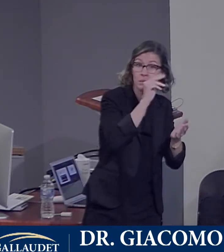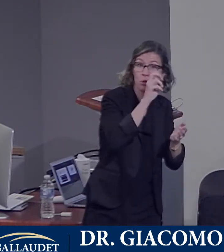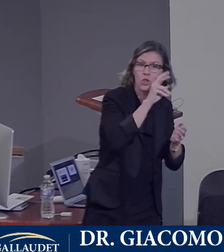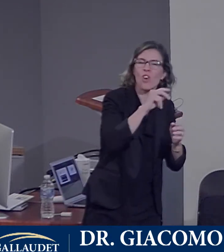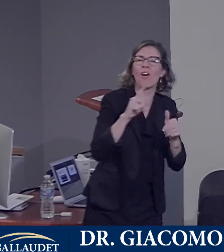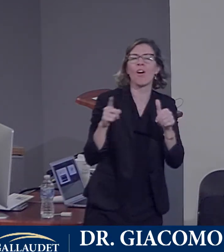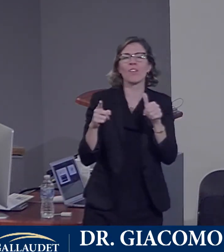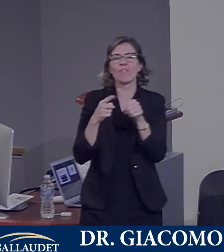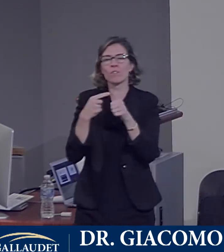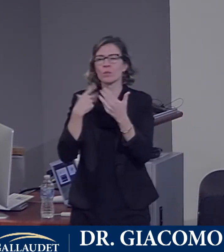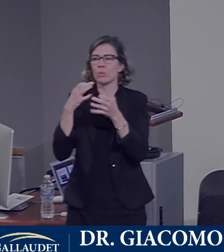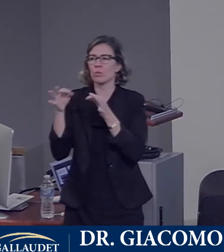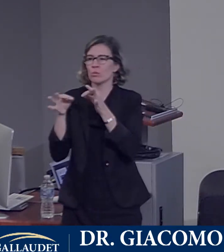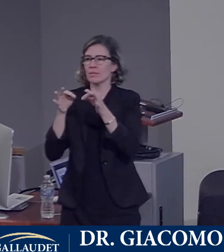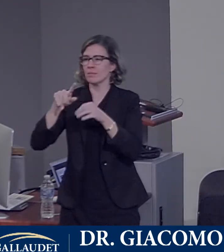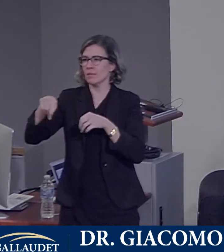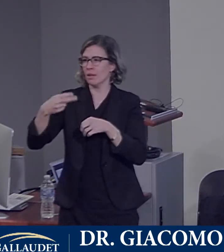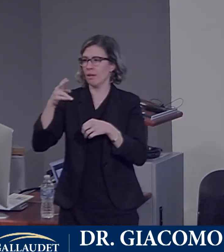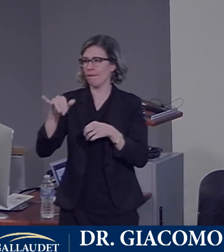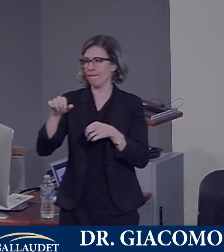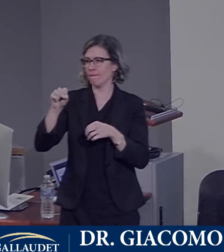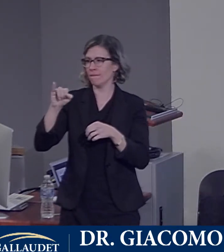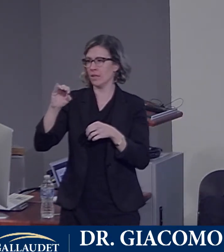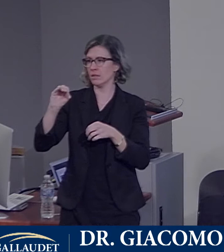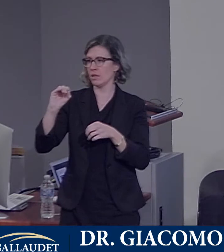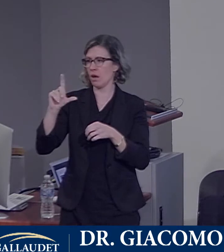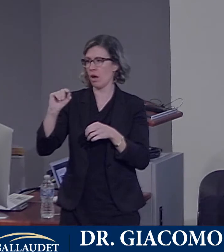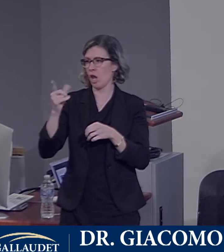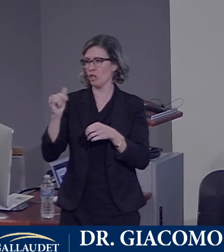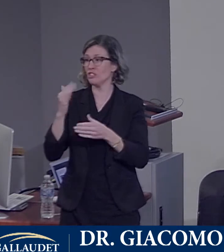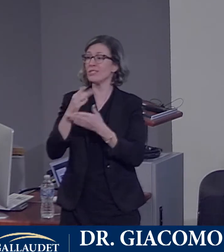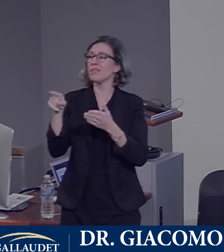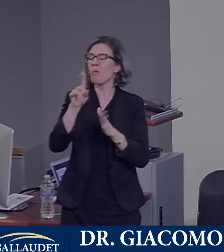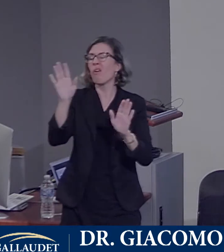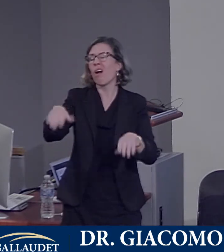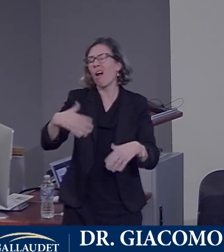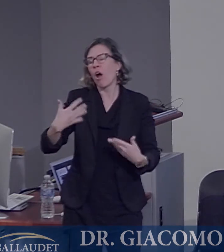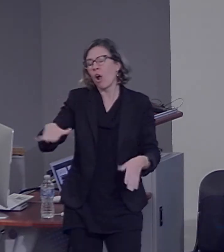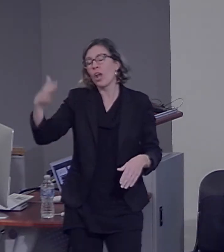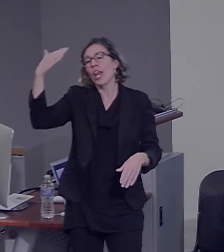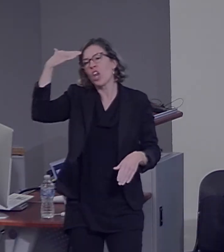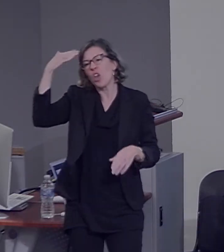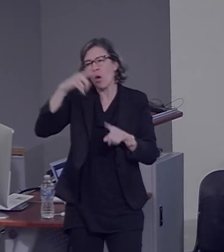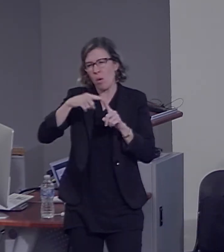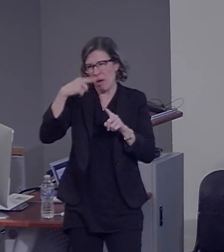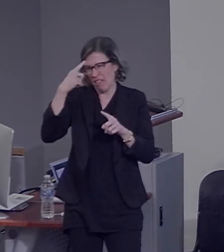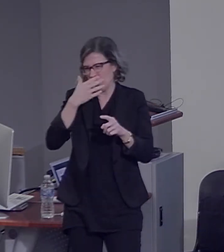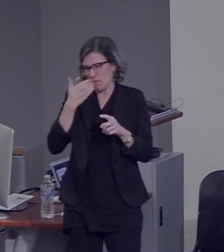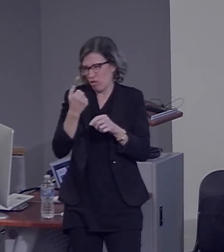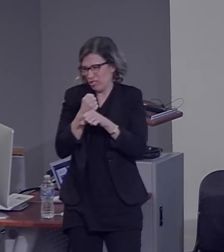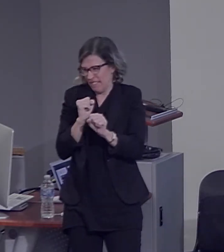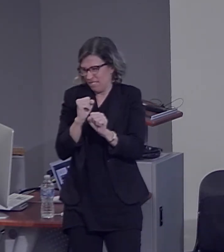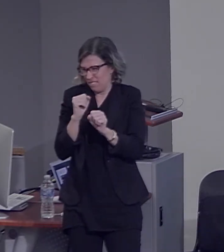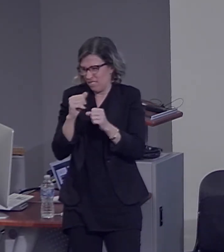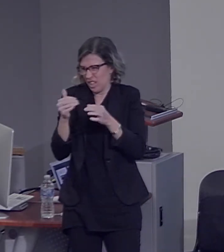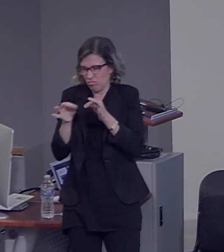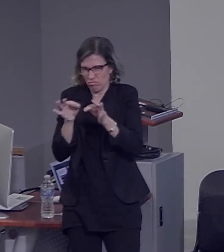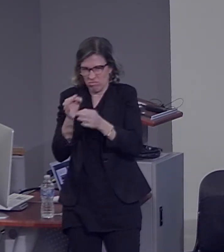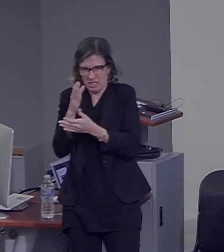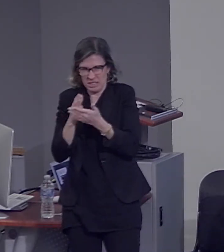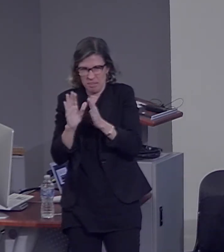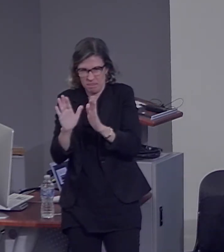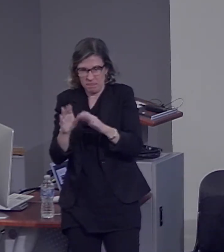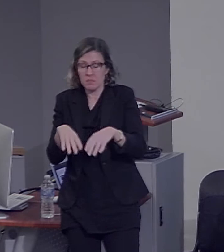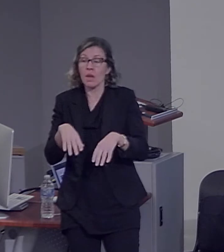which maybe will be superfluous for some of us, for some of you. But I think I have to say a few things. So the